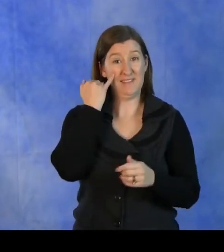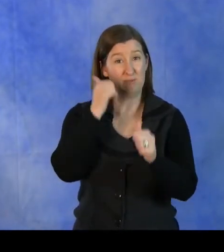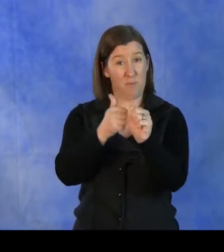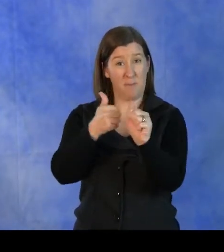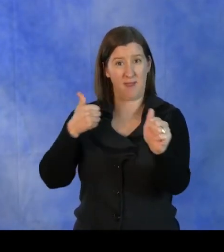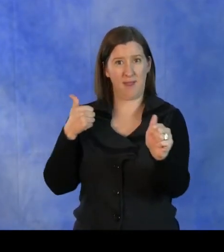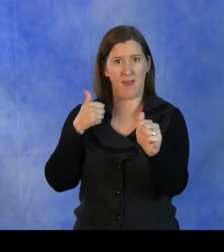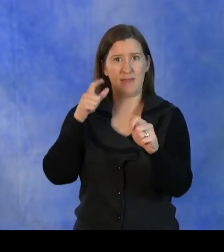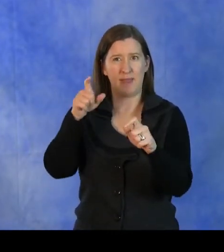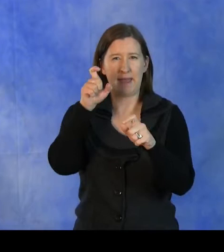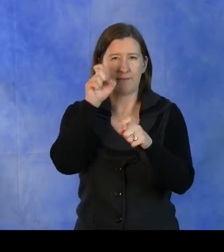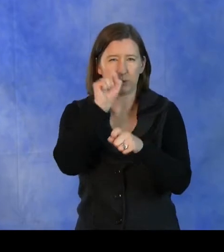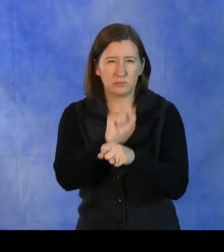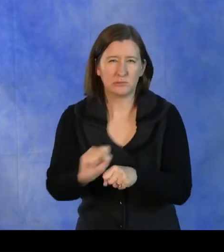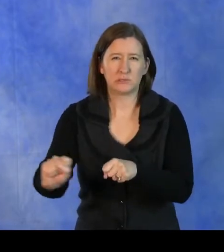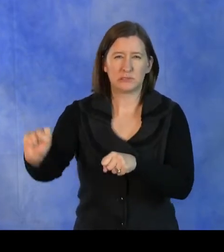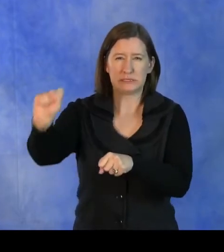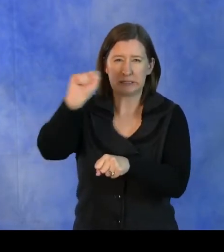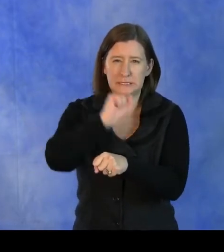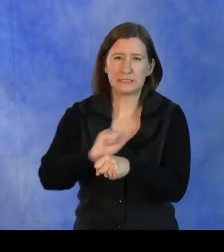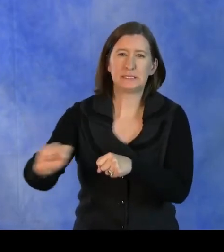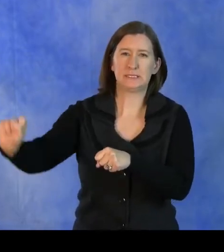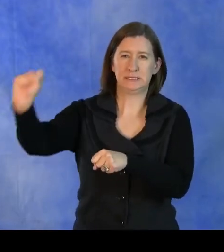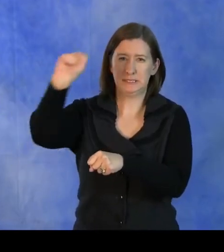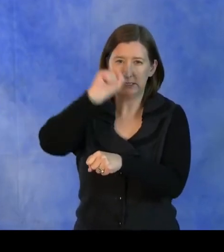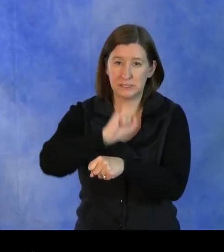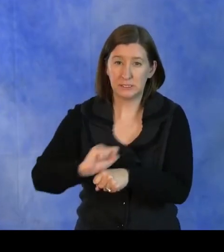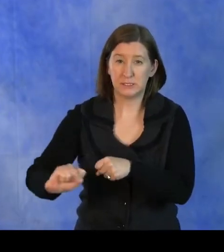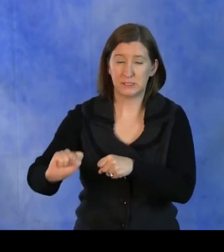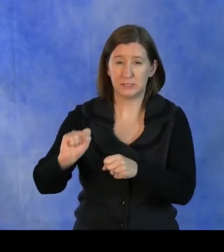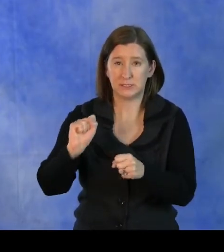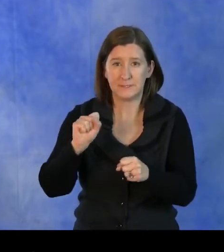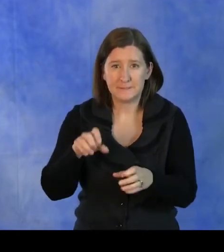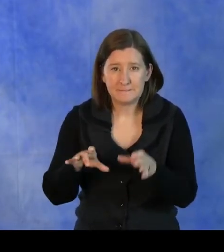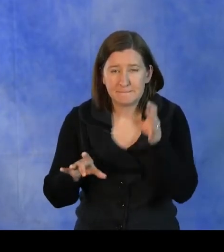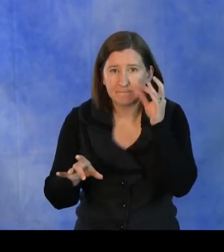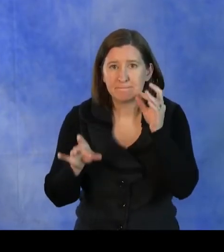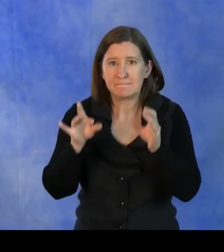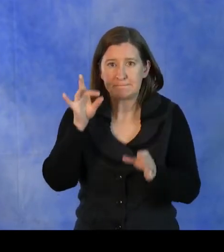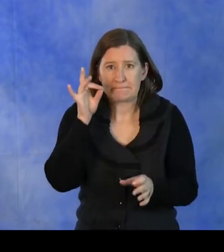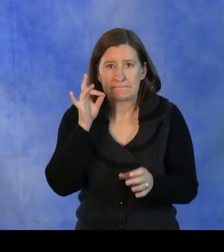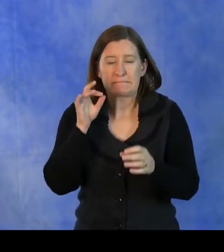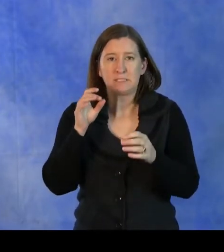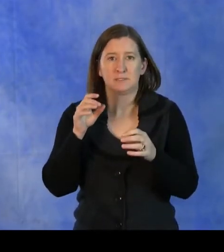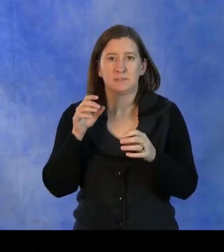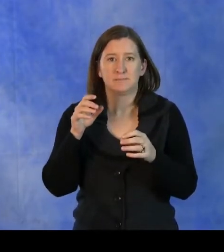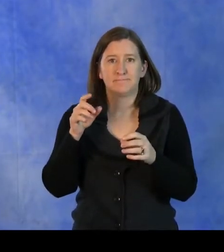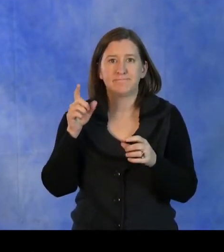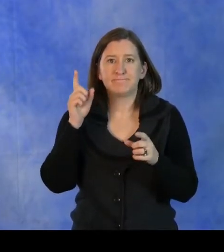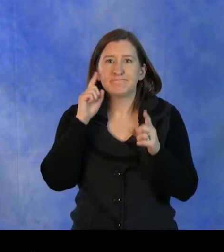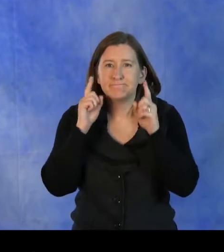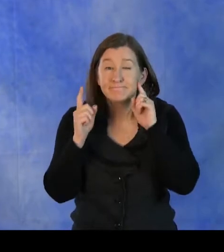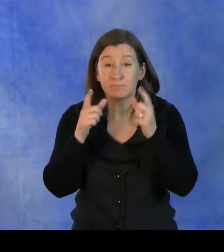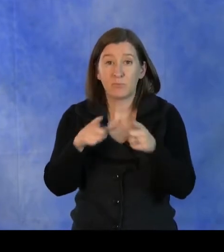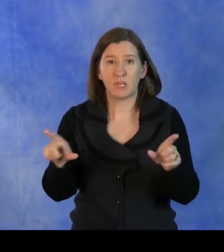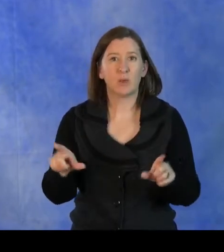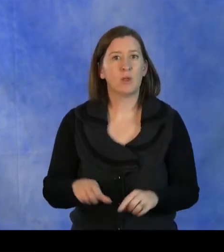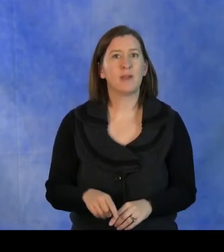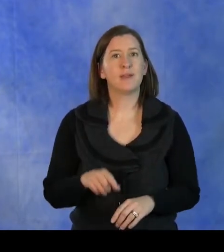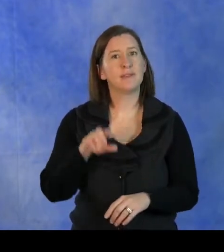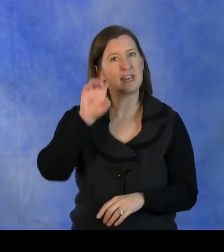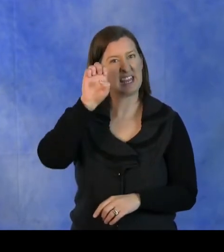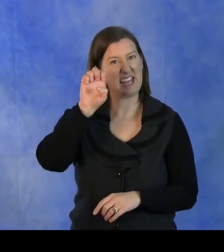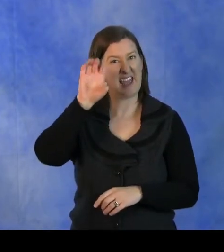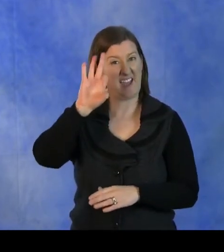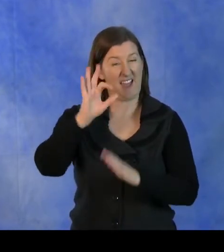English, if they're behind and they have to work really hard to try and pick up that language,